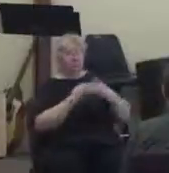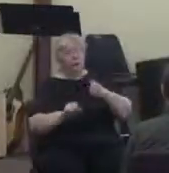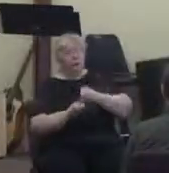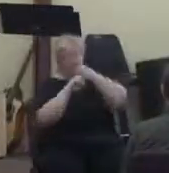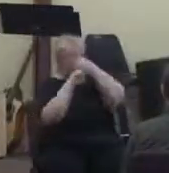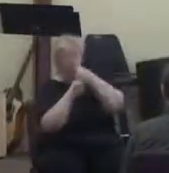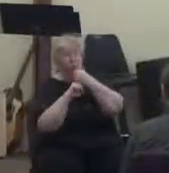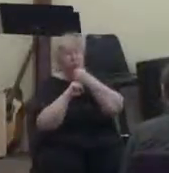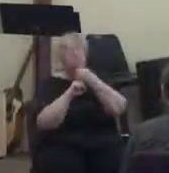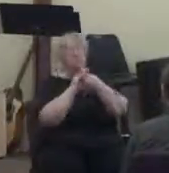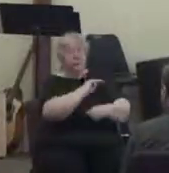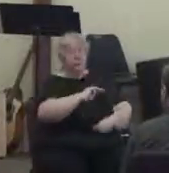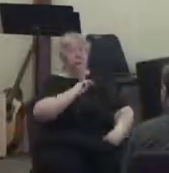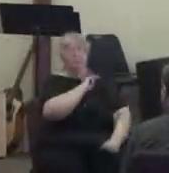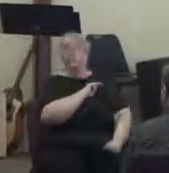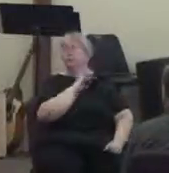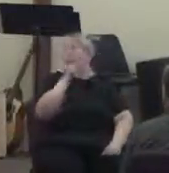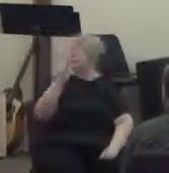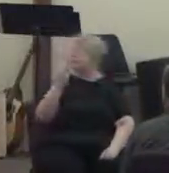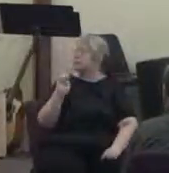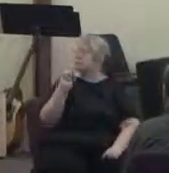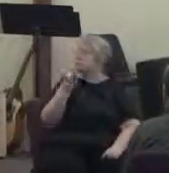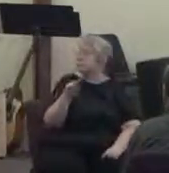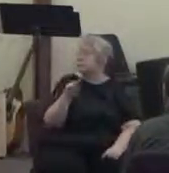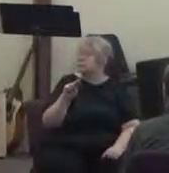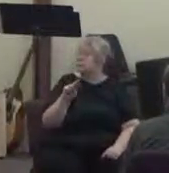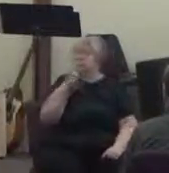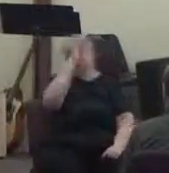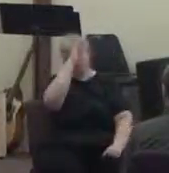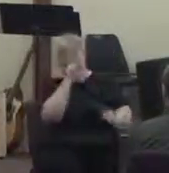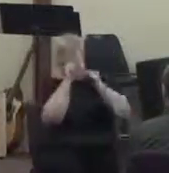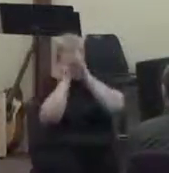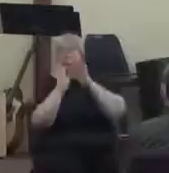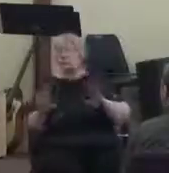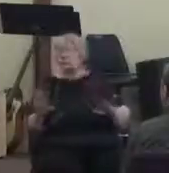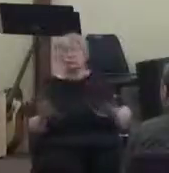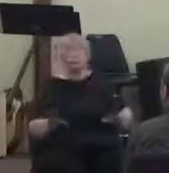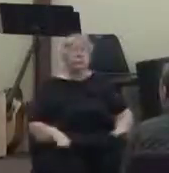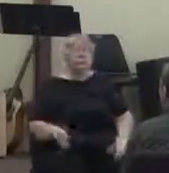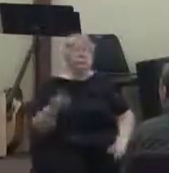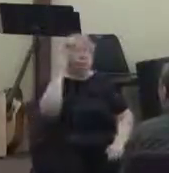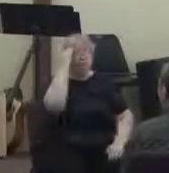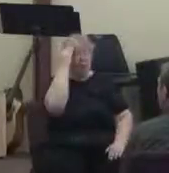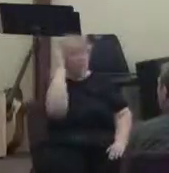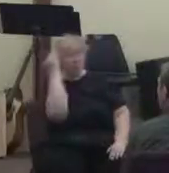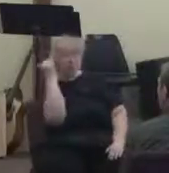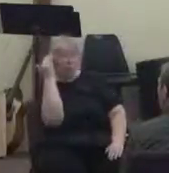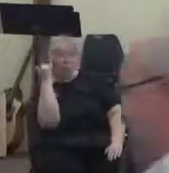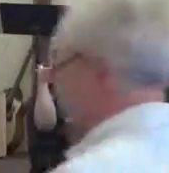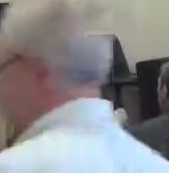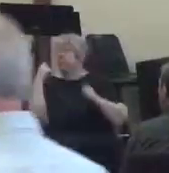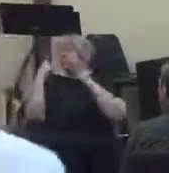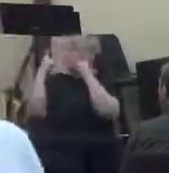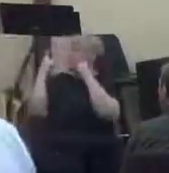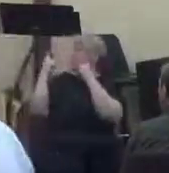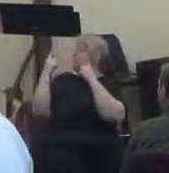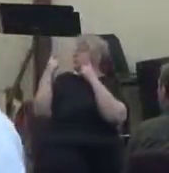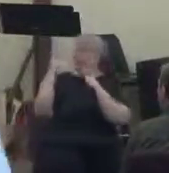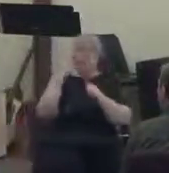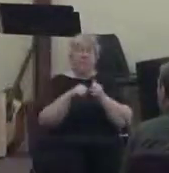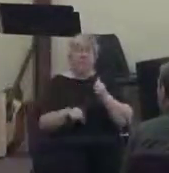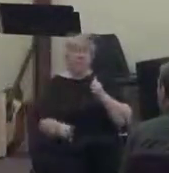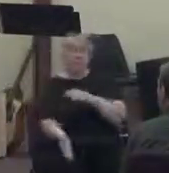Ken, God bless. Love you. Love you too. Hey, you know why I get up in the morning? Why? Every